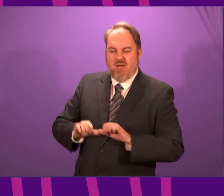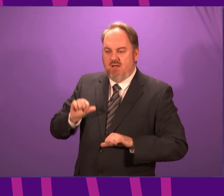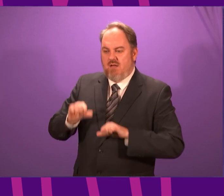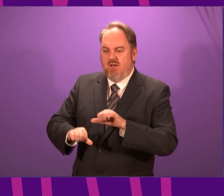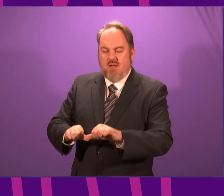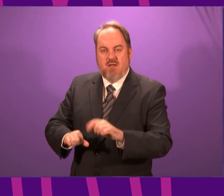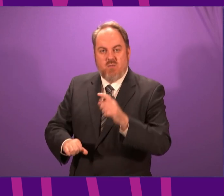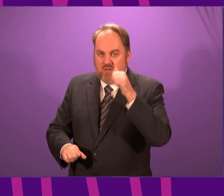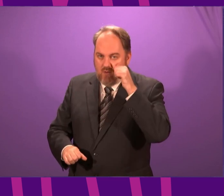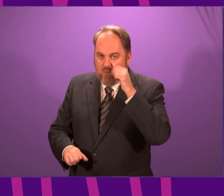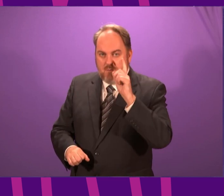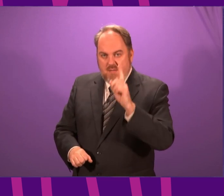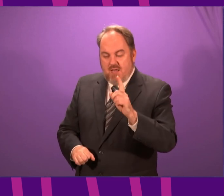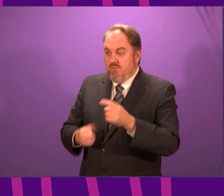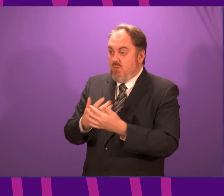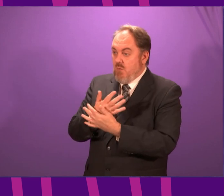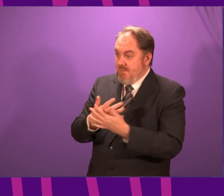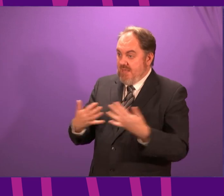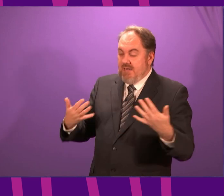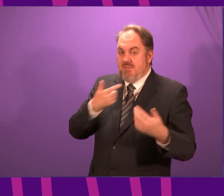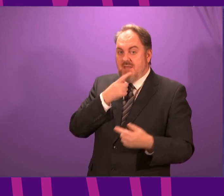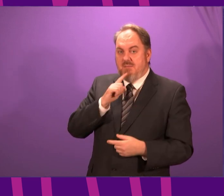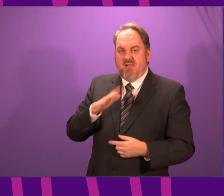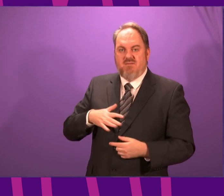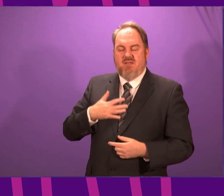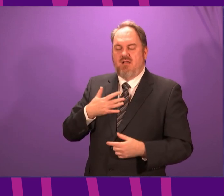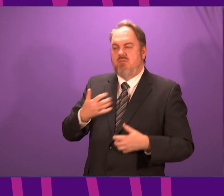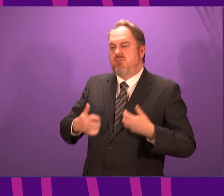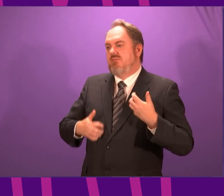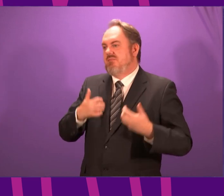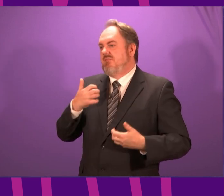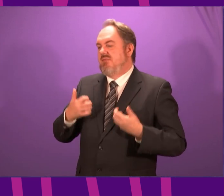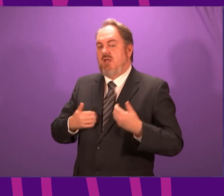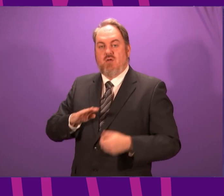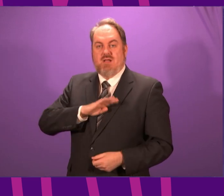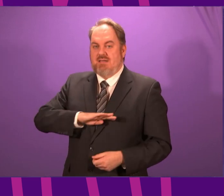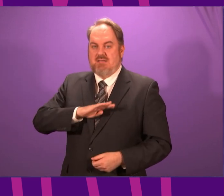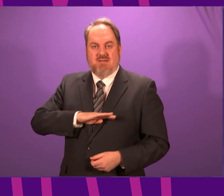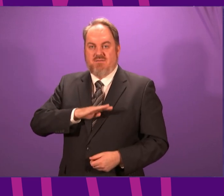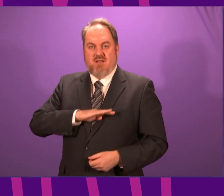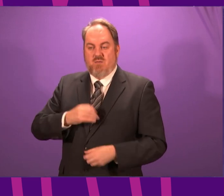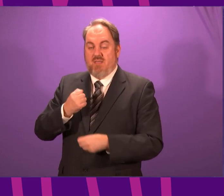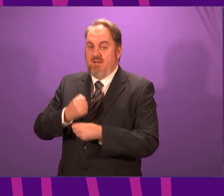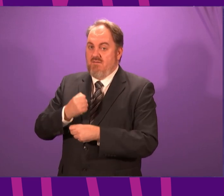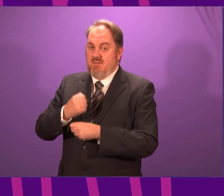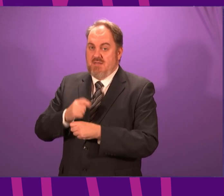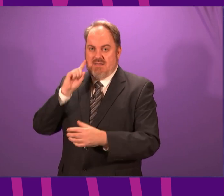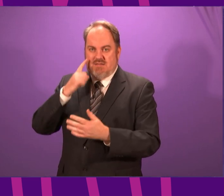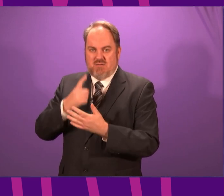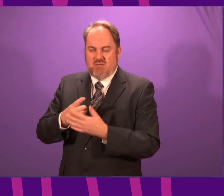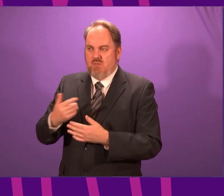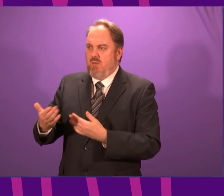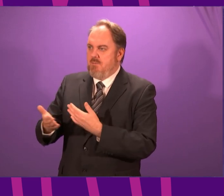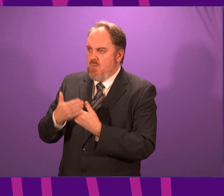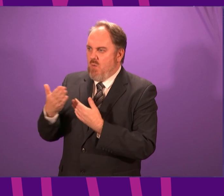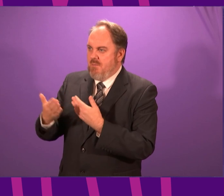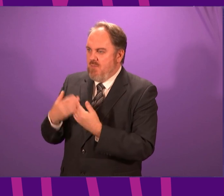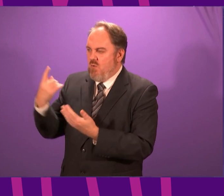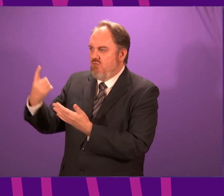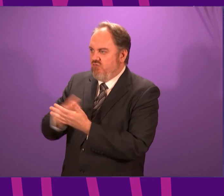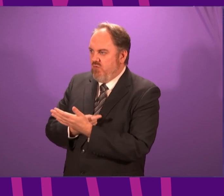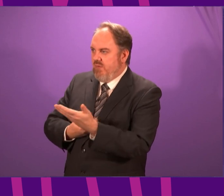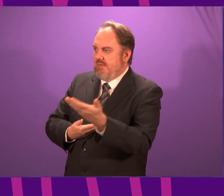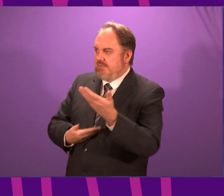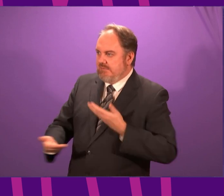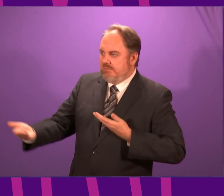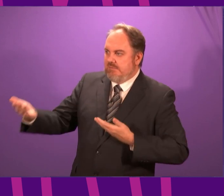is also born out of a growing restlessness and discontent that yet more is being asked without the compelling